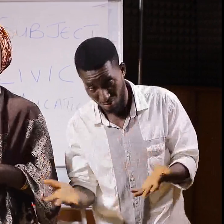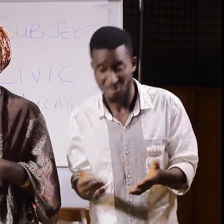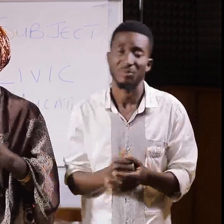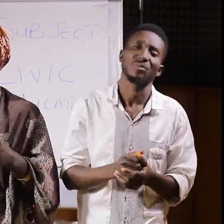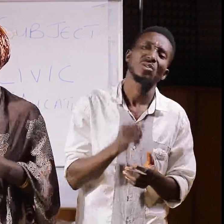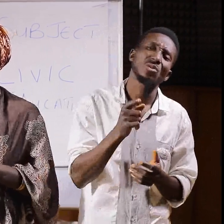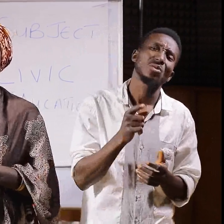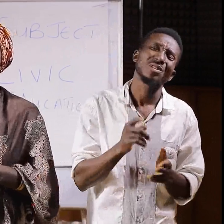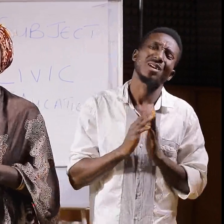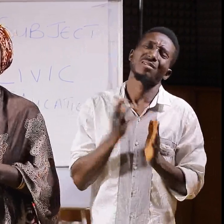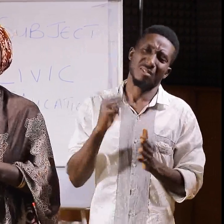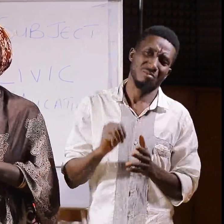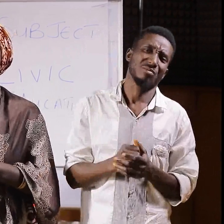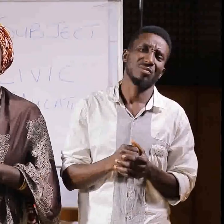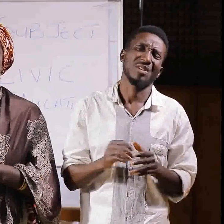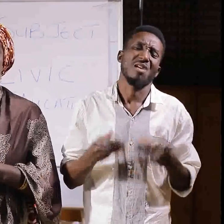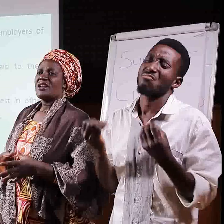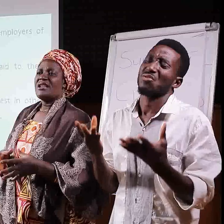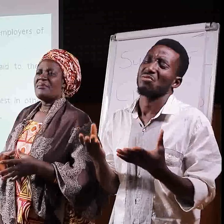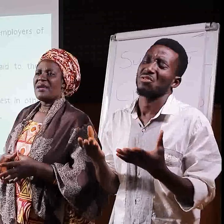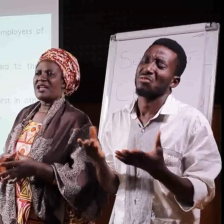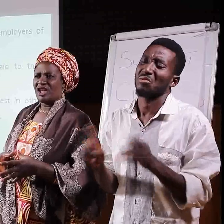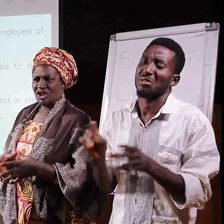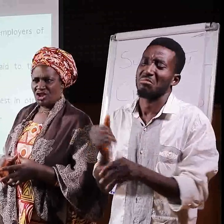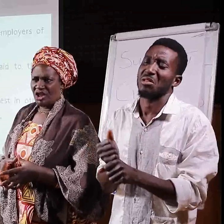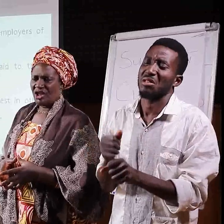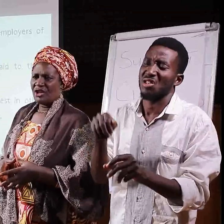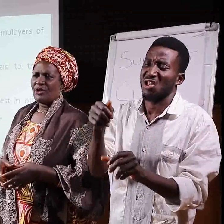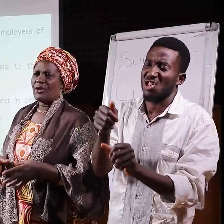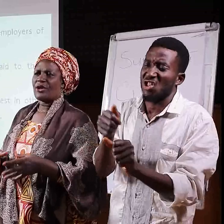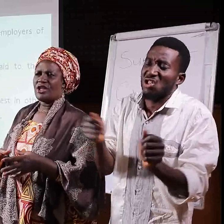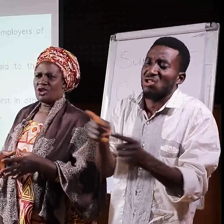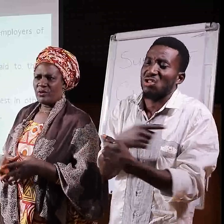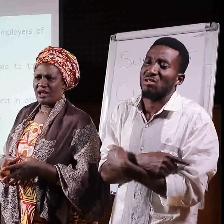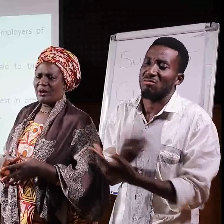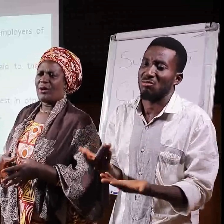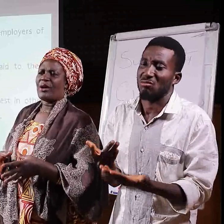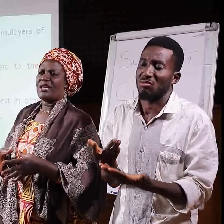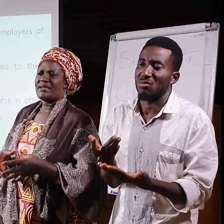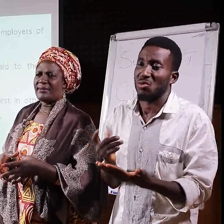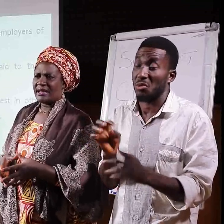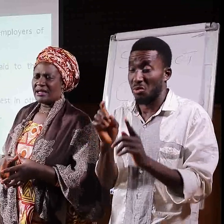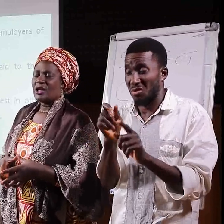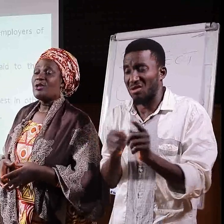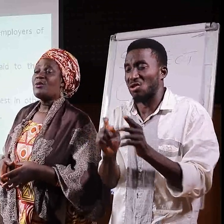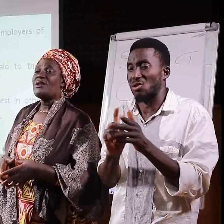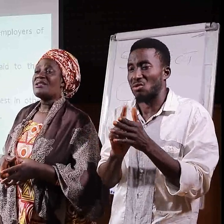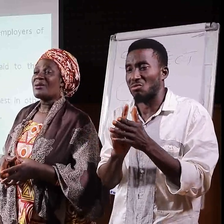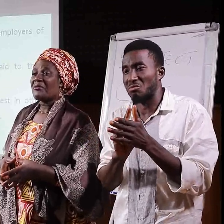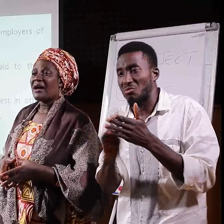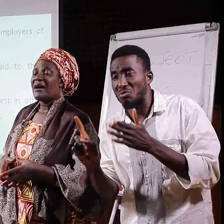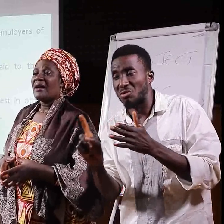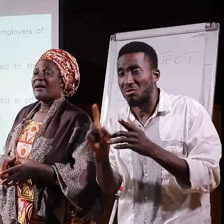forth, you ask them how much they make each day or each week or each month. You